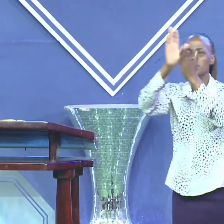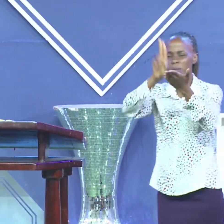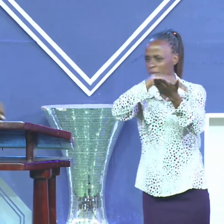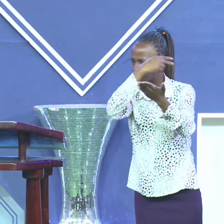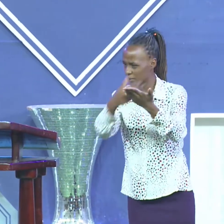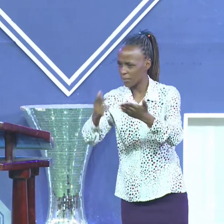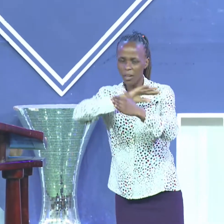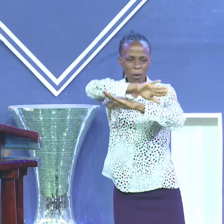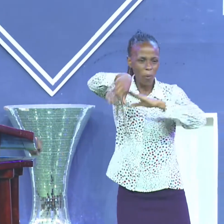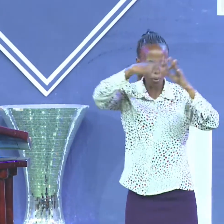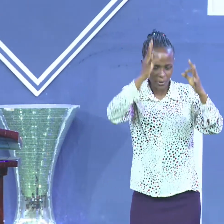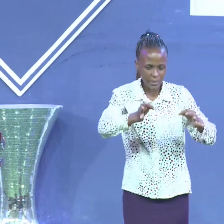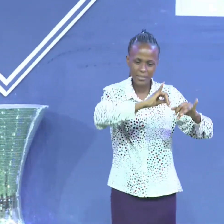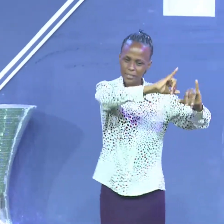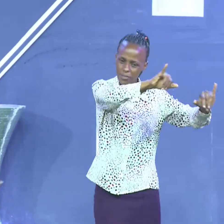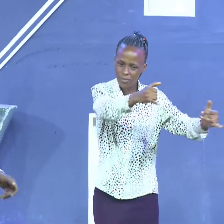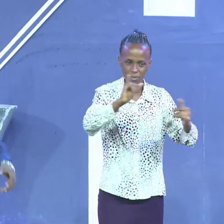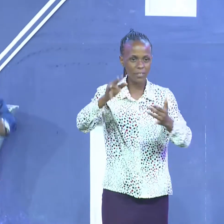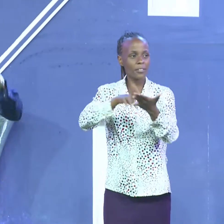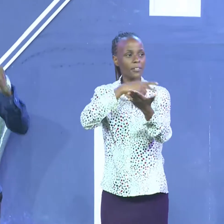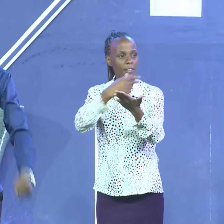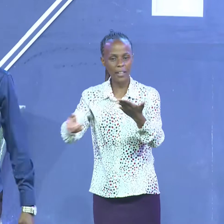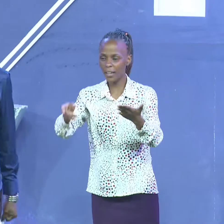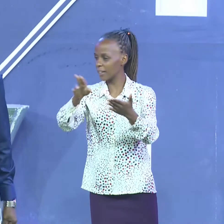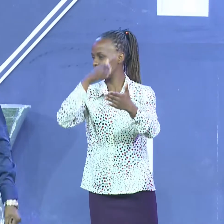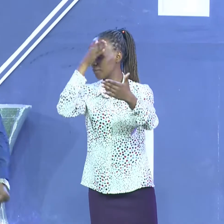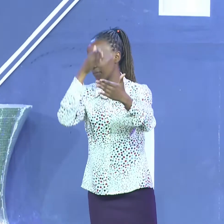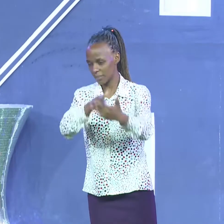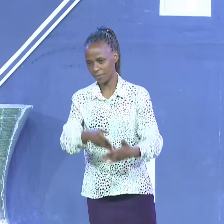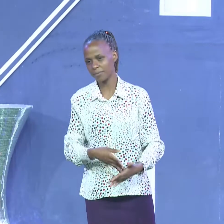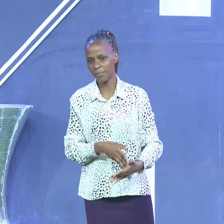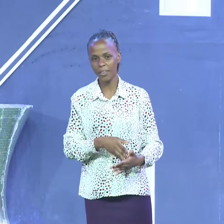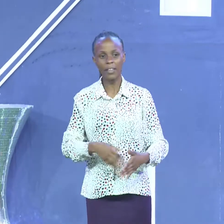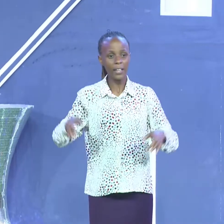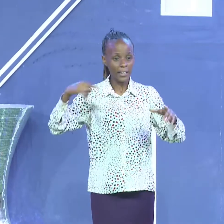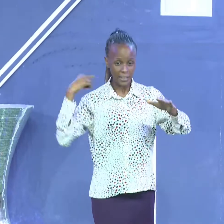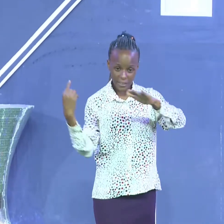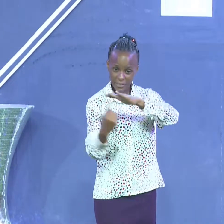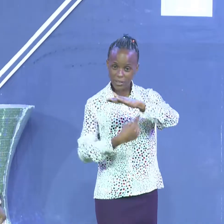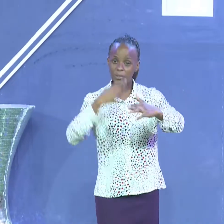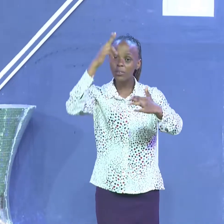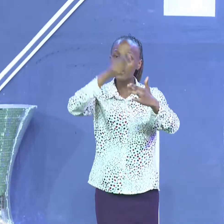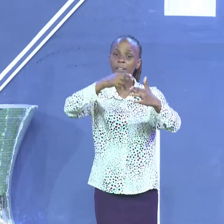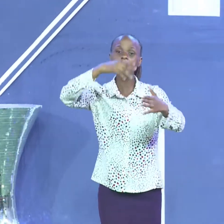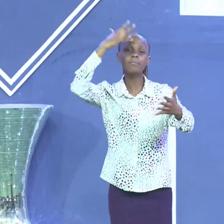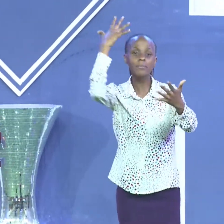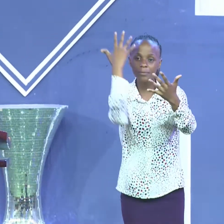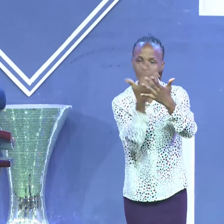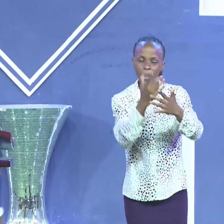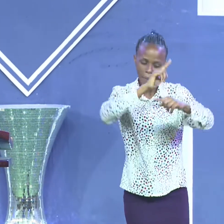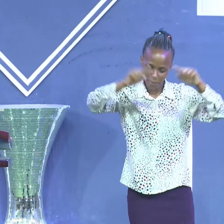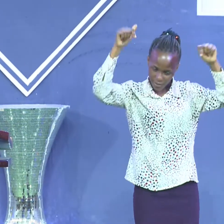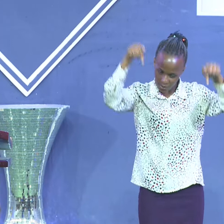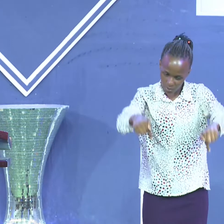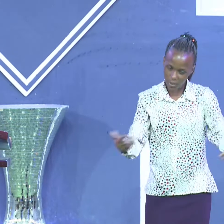still failed. And you've tried everything and then failed. That situation is a prison-like